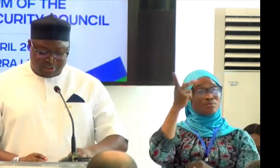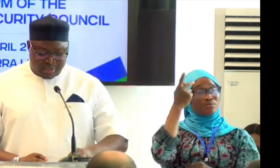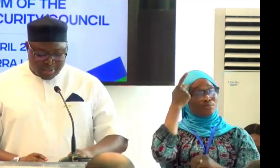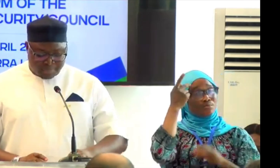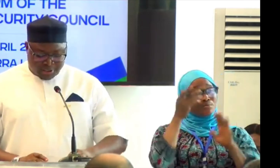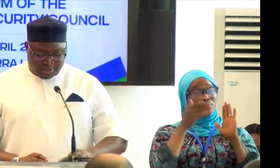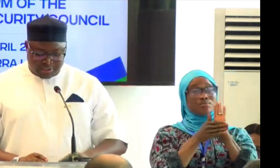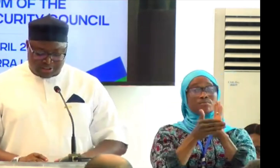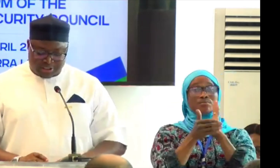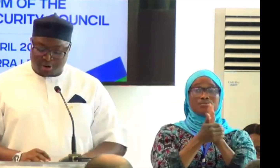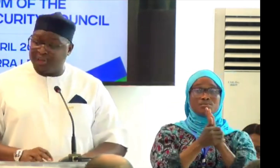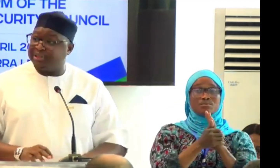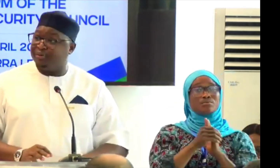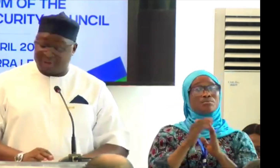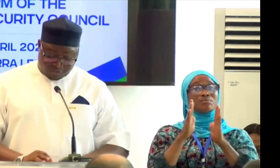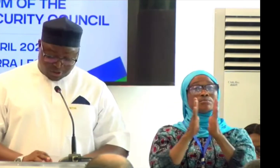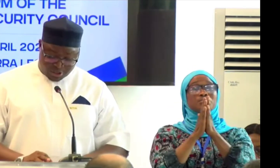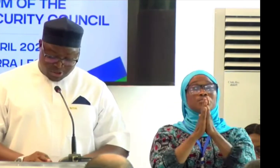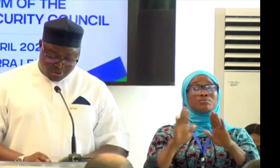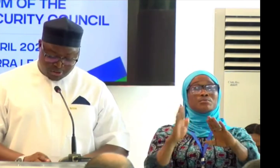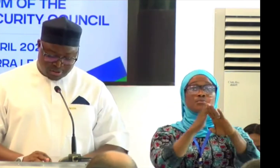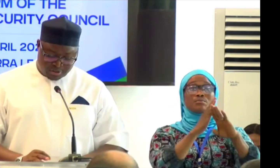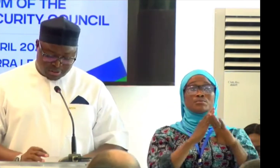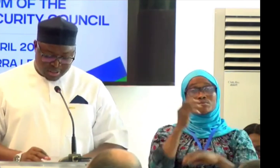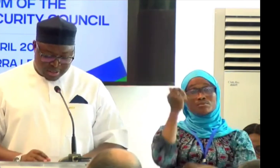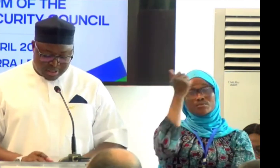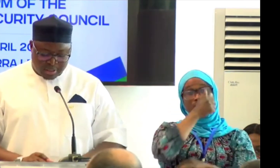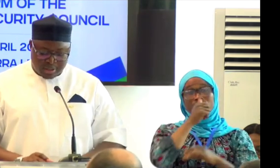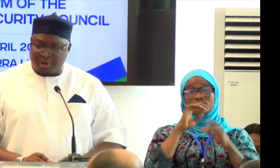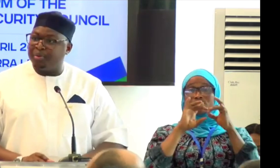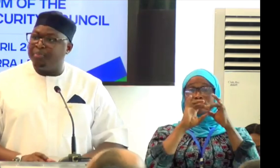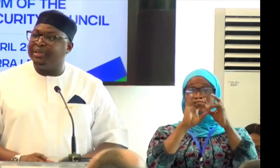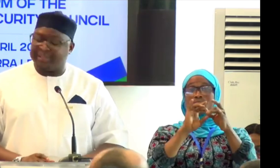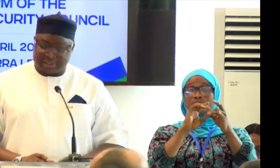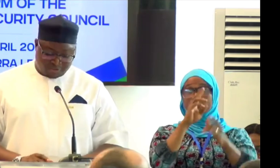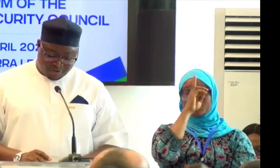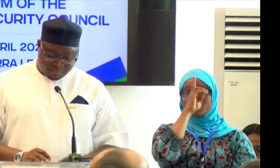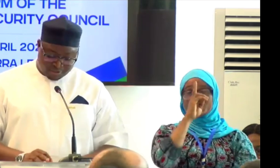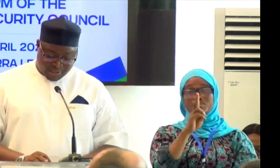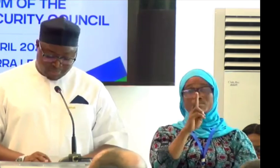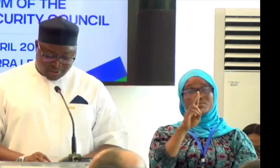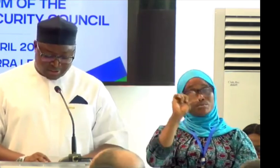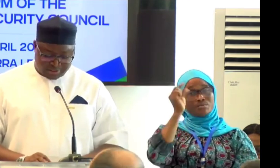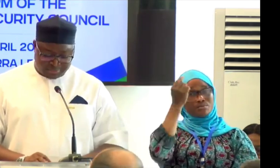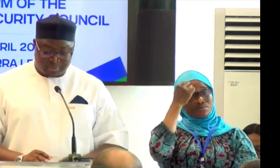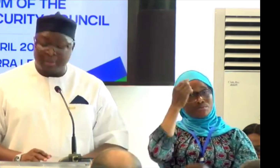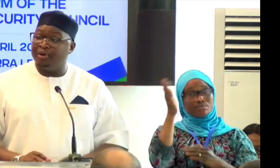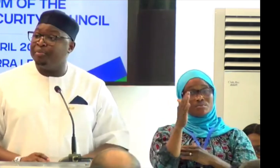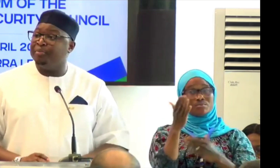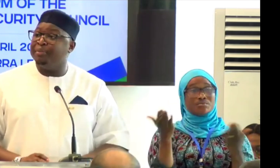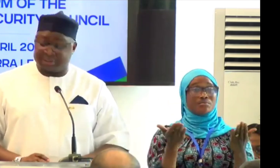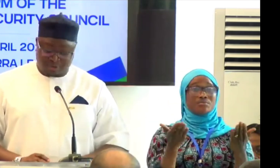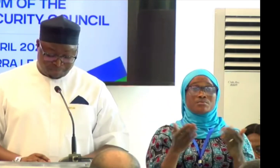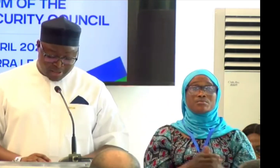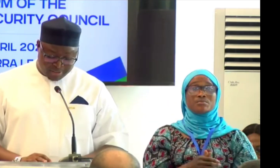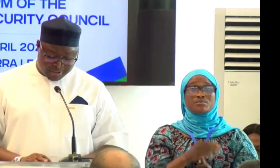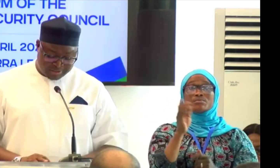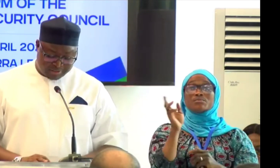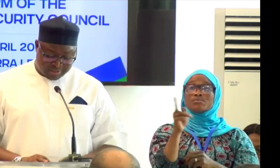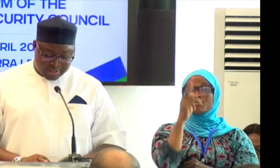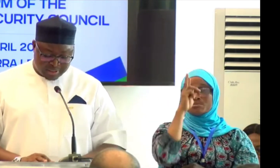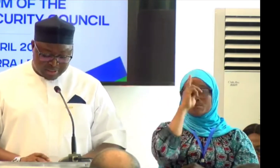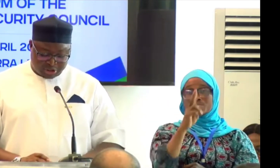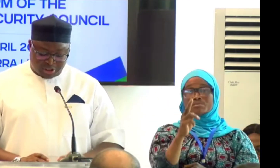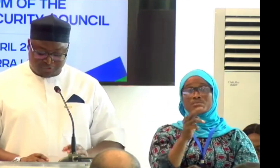Affairs, Peace and Security of the African Union, Honorable Ministers of Government here present, Honorable Members of